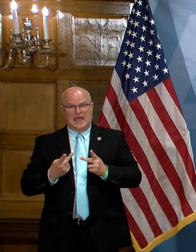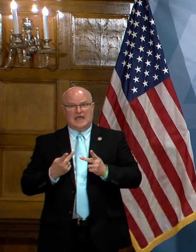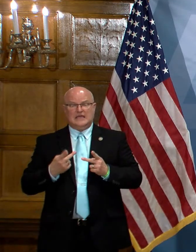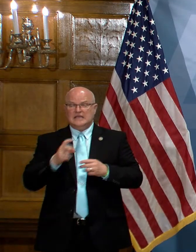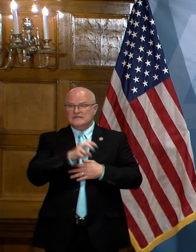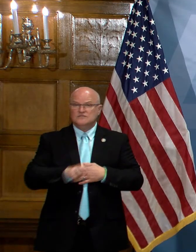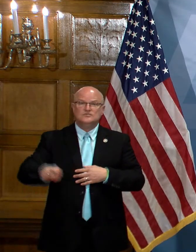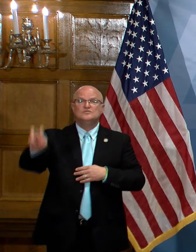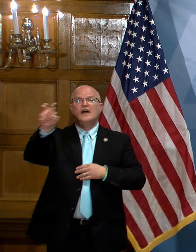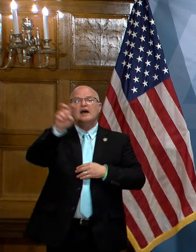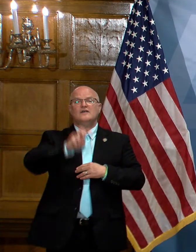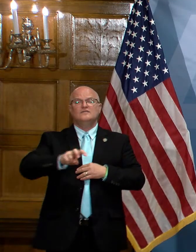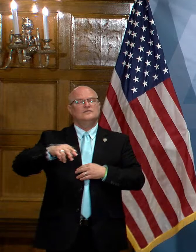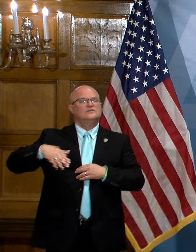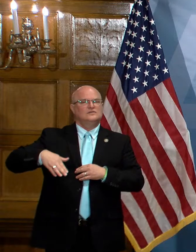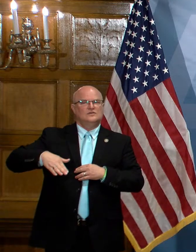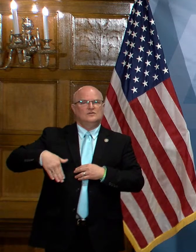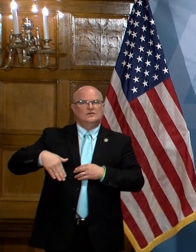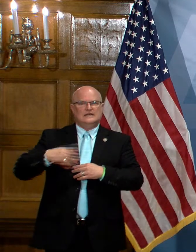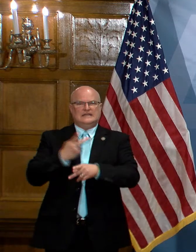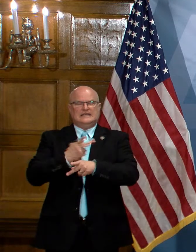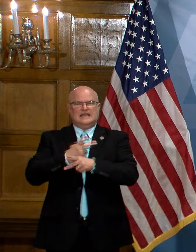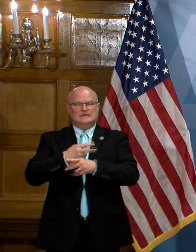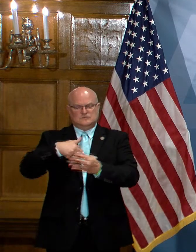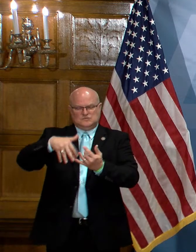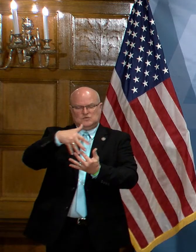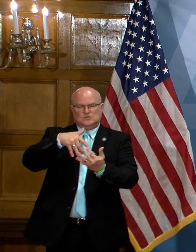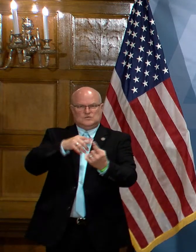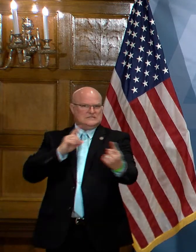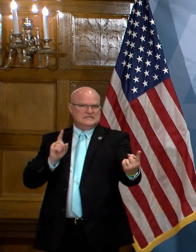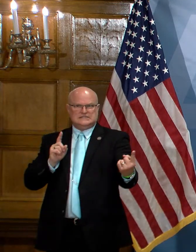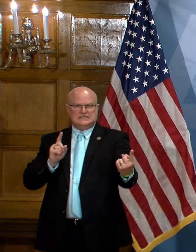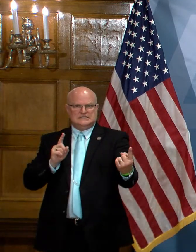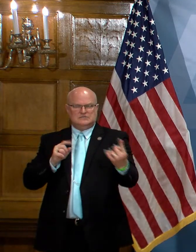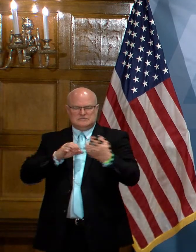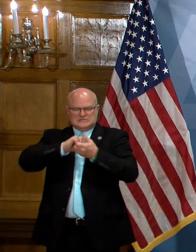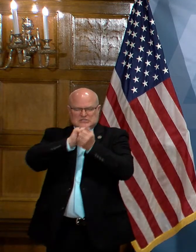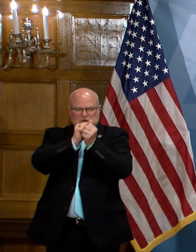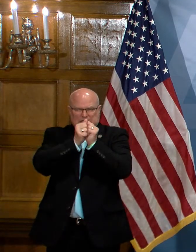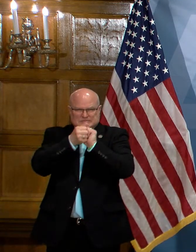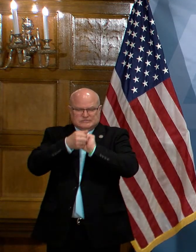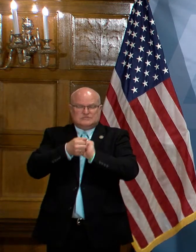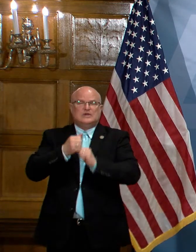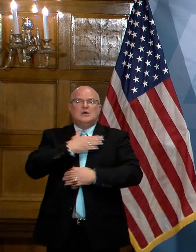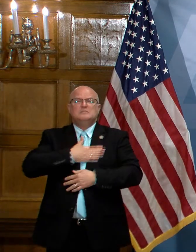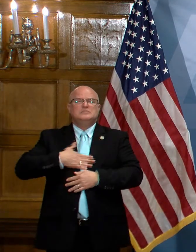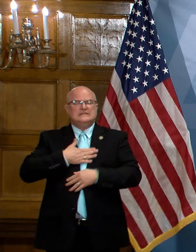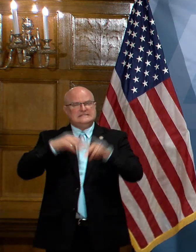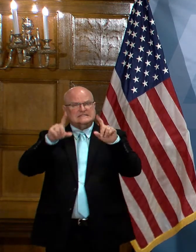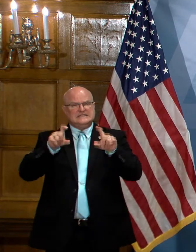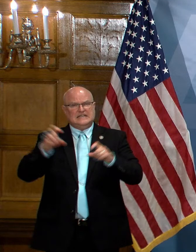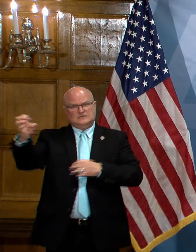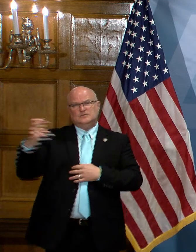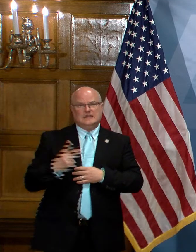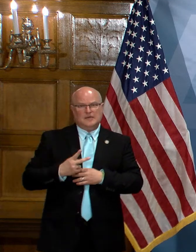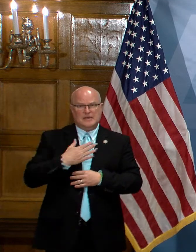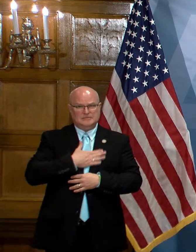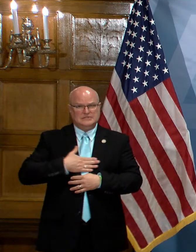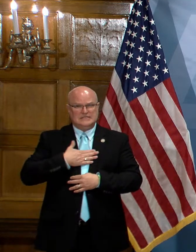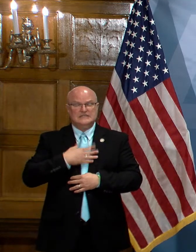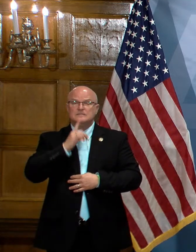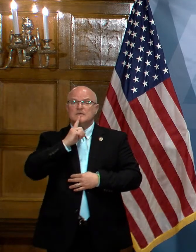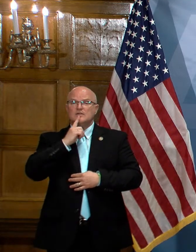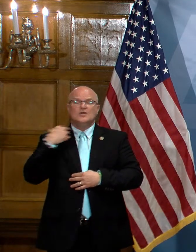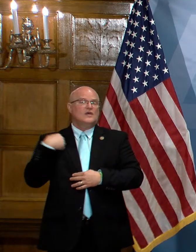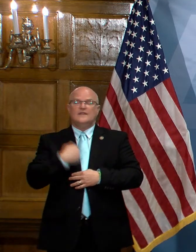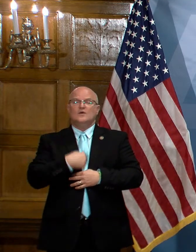If you've traveled, if you have not kept your social distance, if you've been in crowds, please get a test when you come back. Make sure